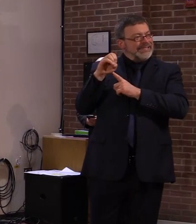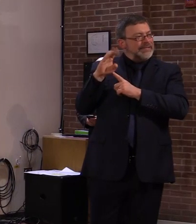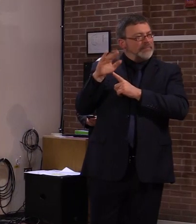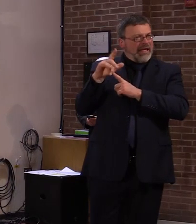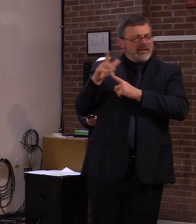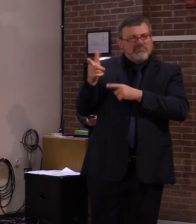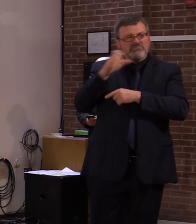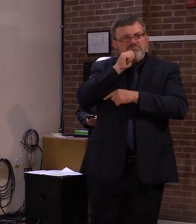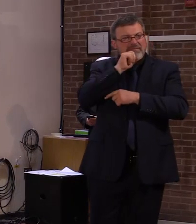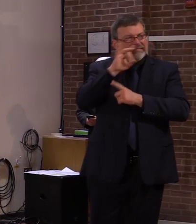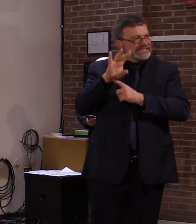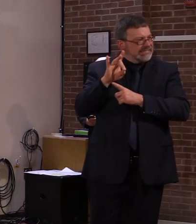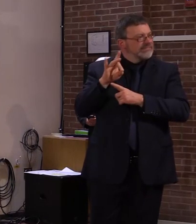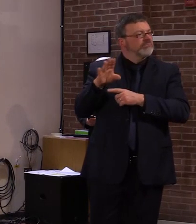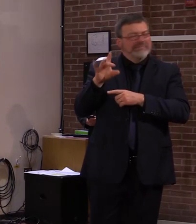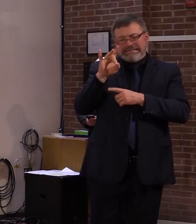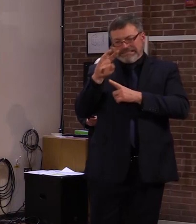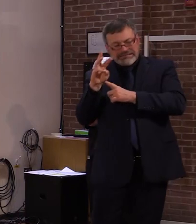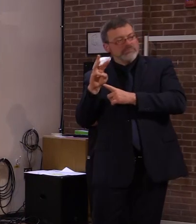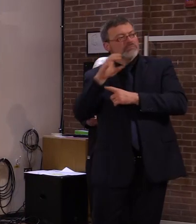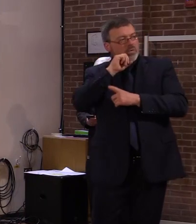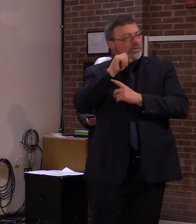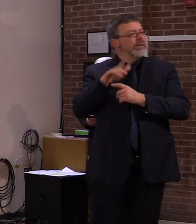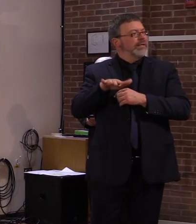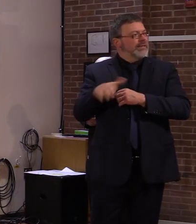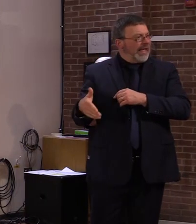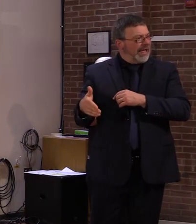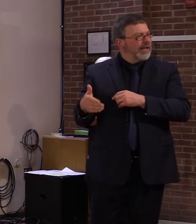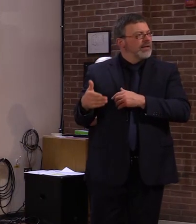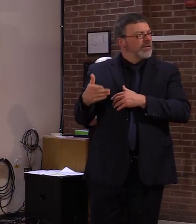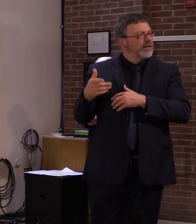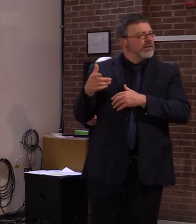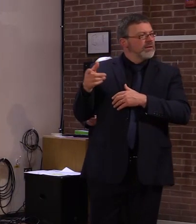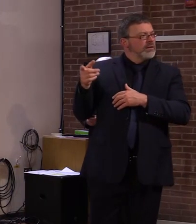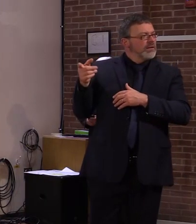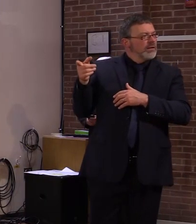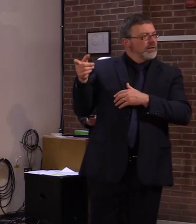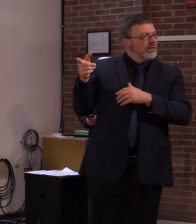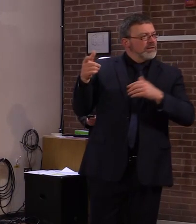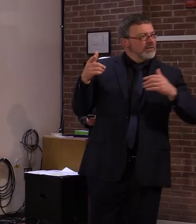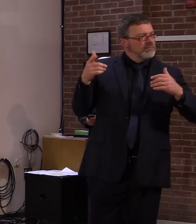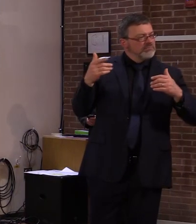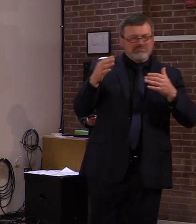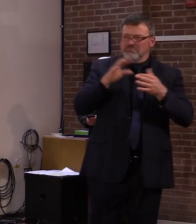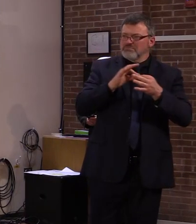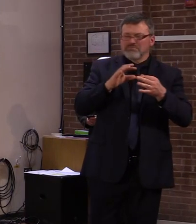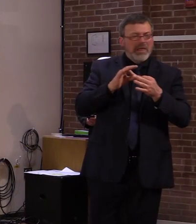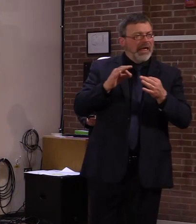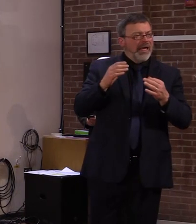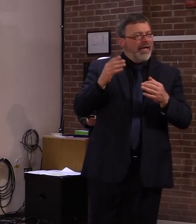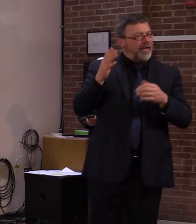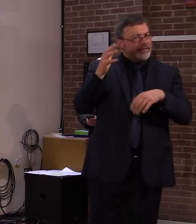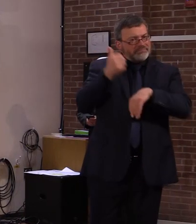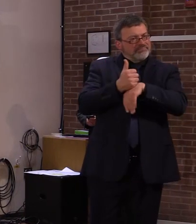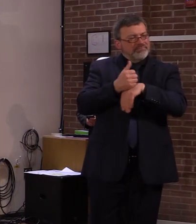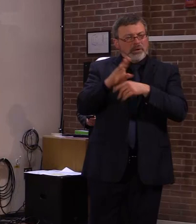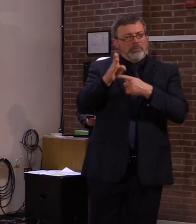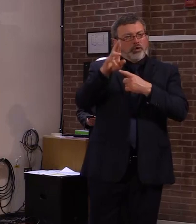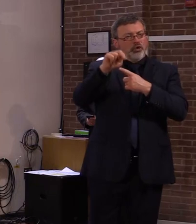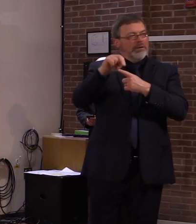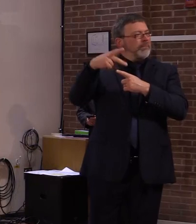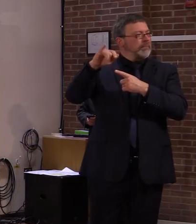he had prompted you to sign burn pit legislation. I wanted to know if you had anything to say about that. Yeah,